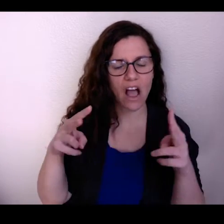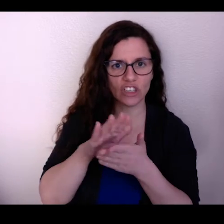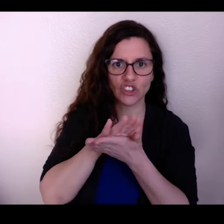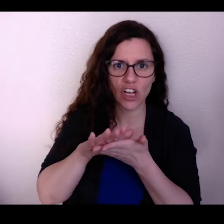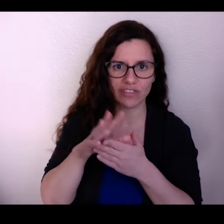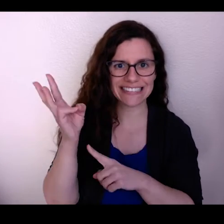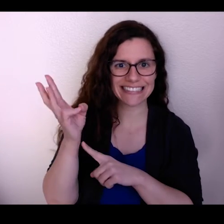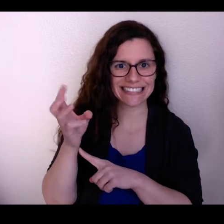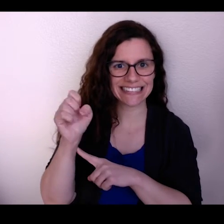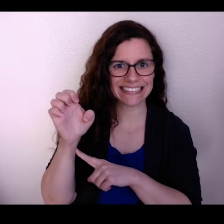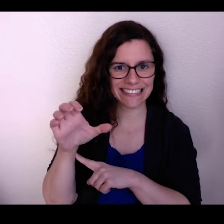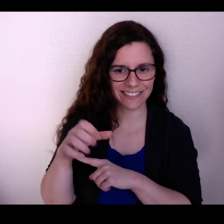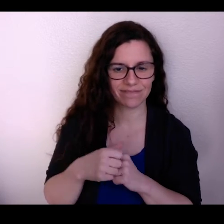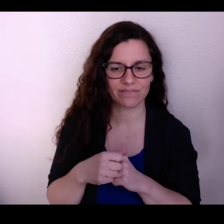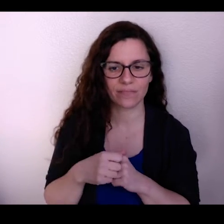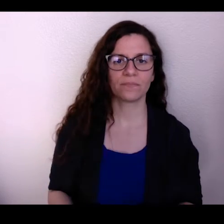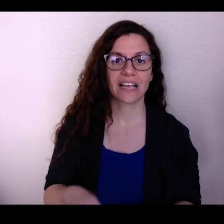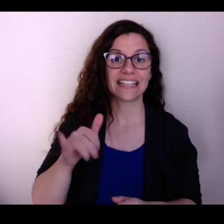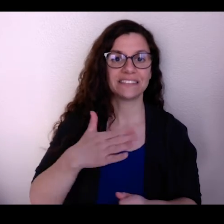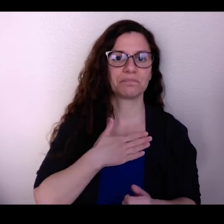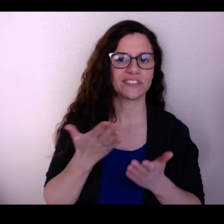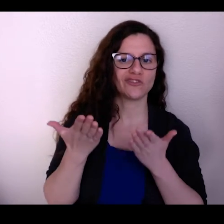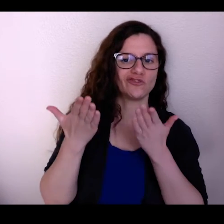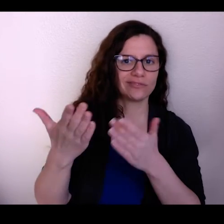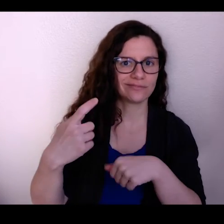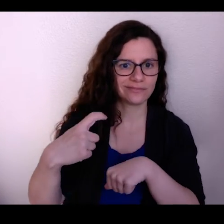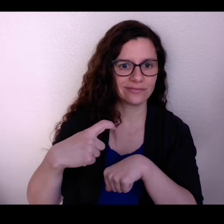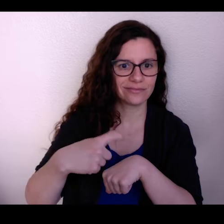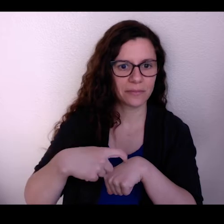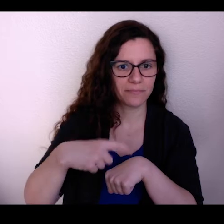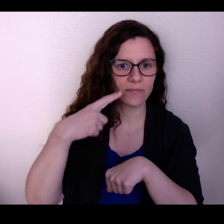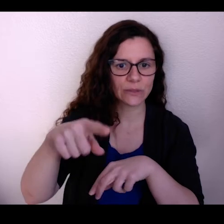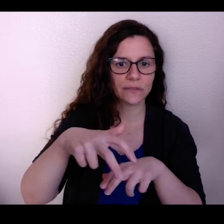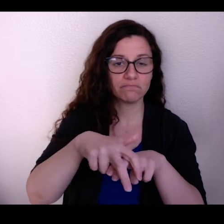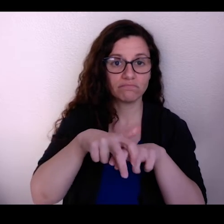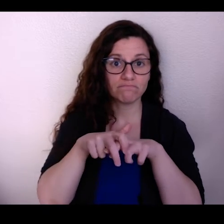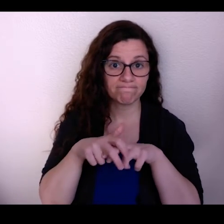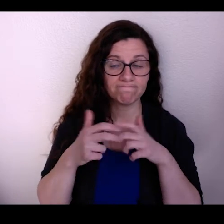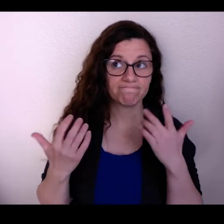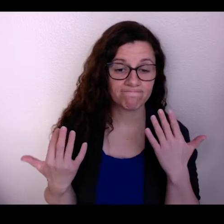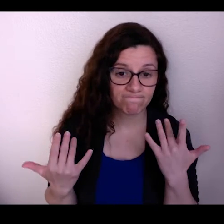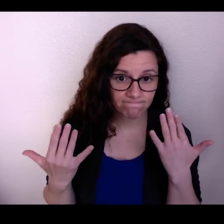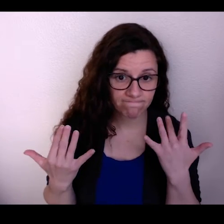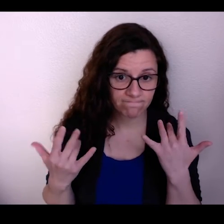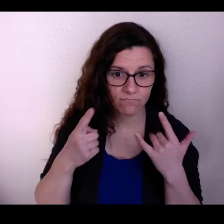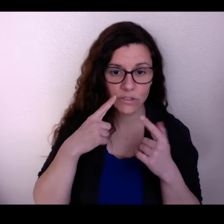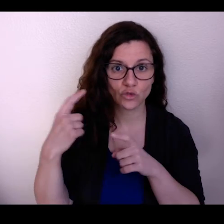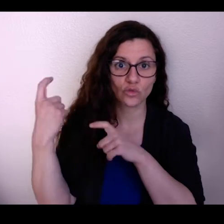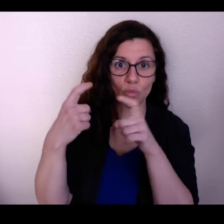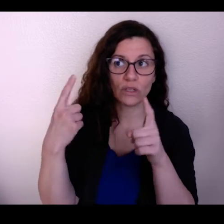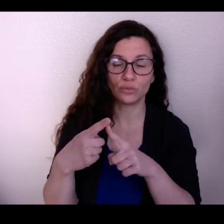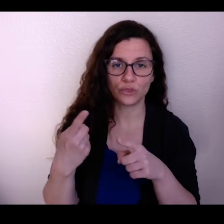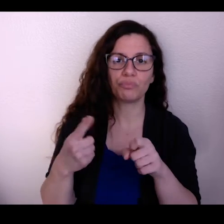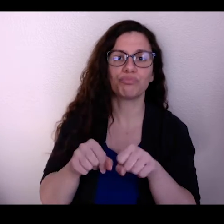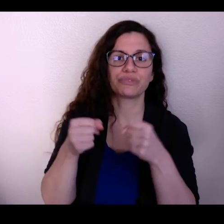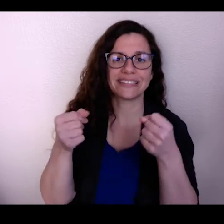If you'll notice, I counted off a very generous 6 seconds as my suggested time for you to